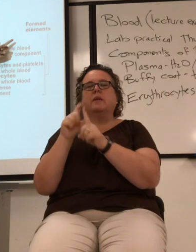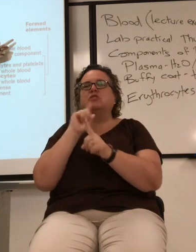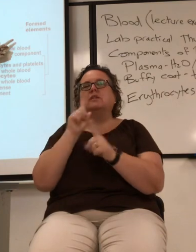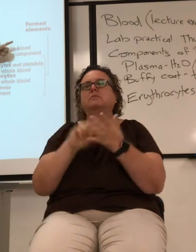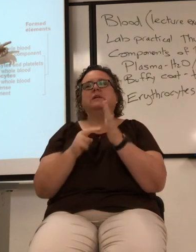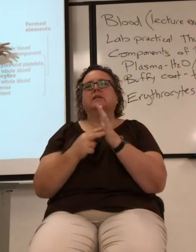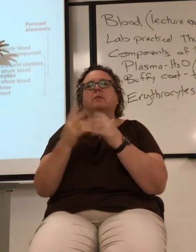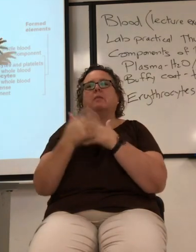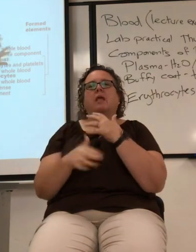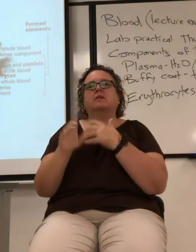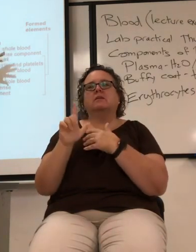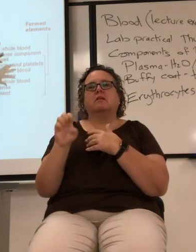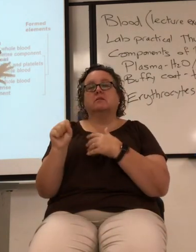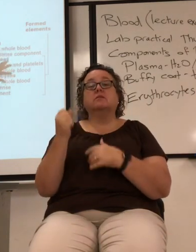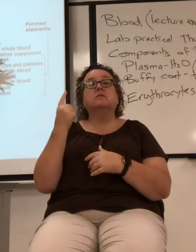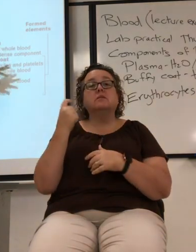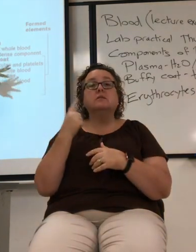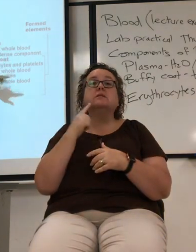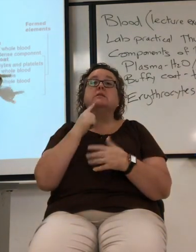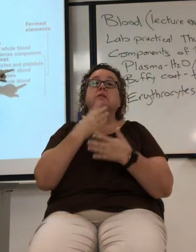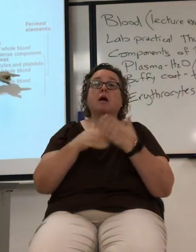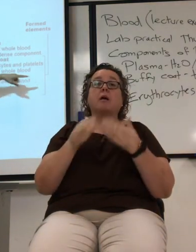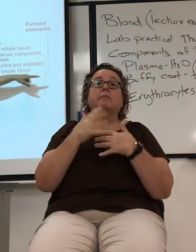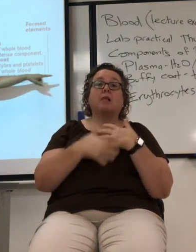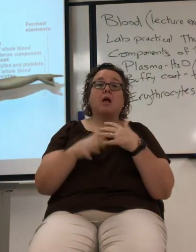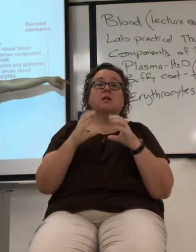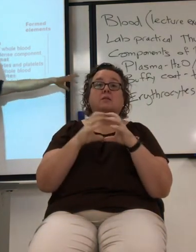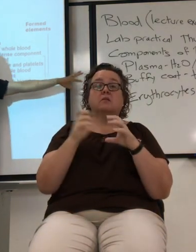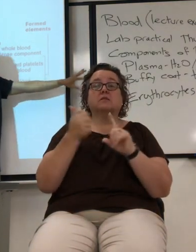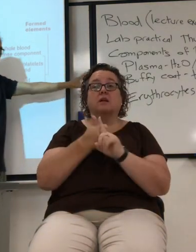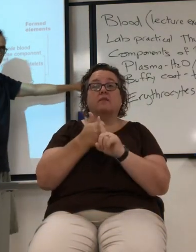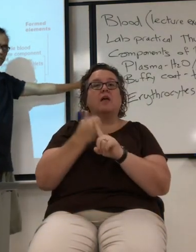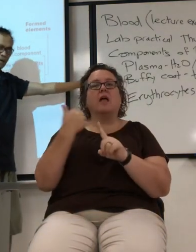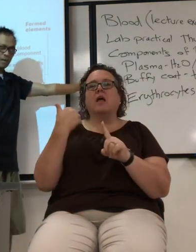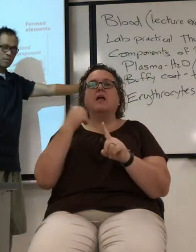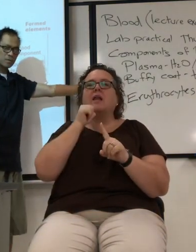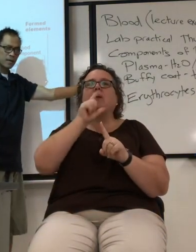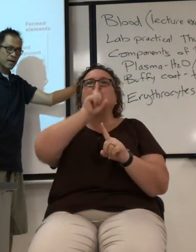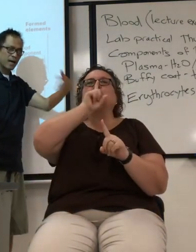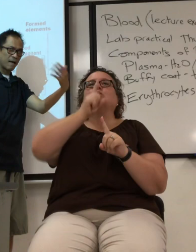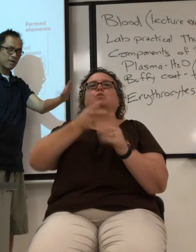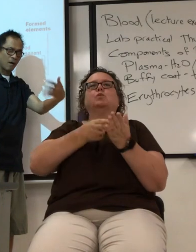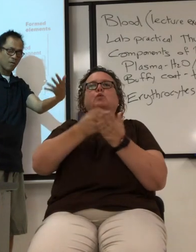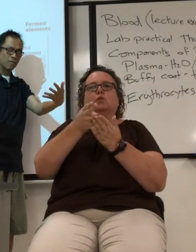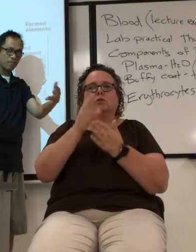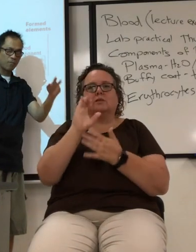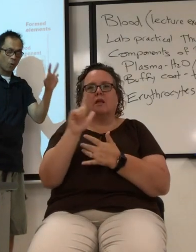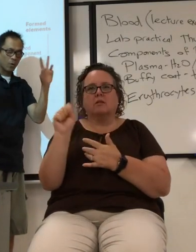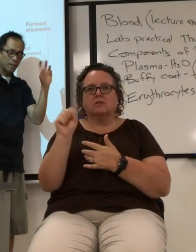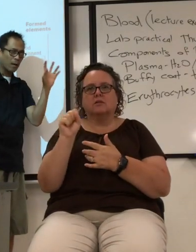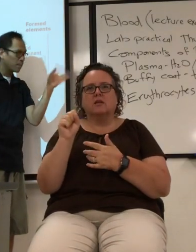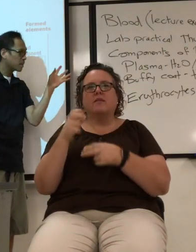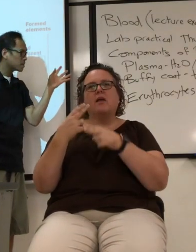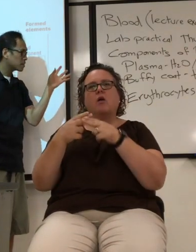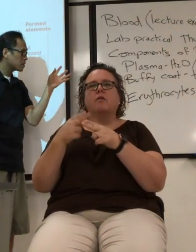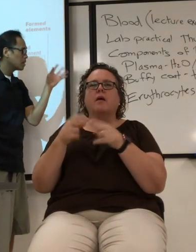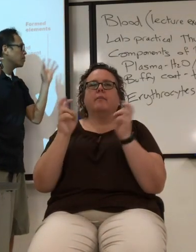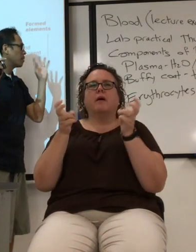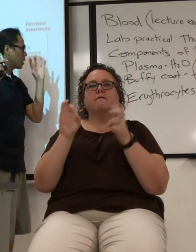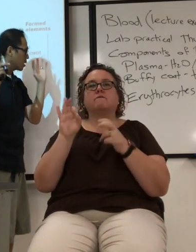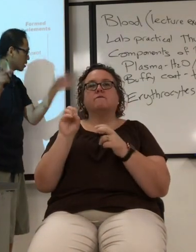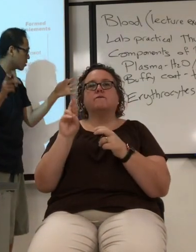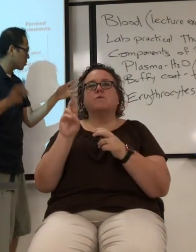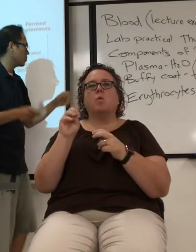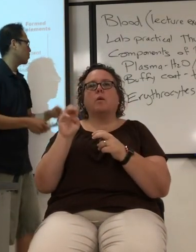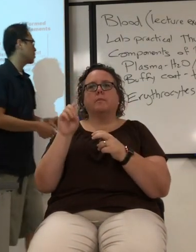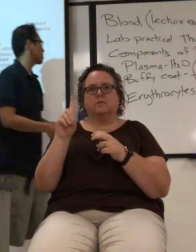cells. But some of these blood cells here are not true cells, so they kind of have to call them formed elements.